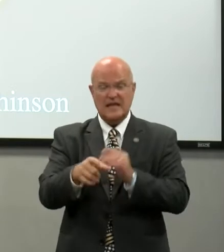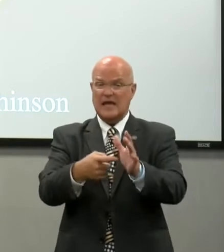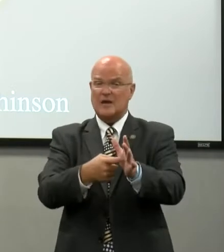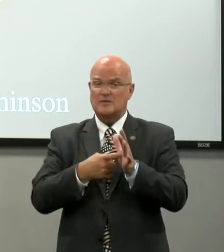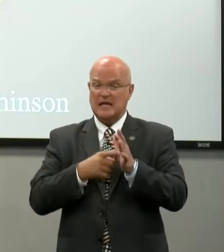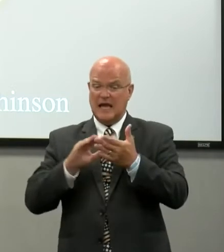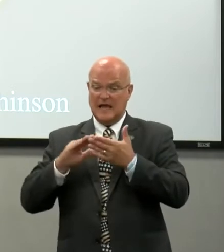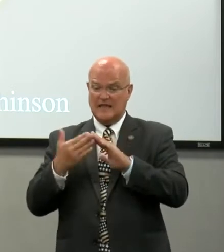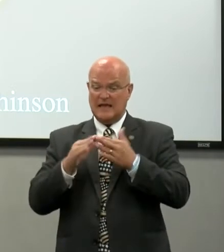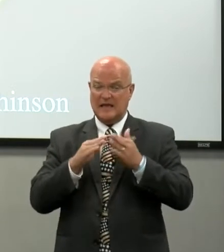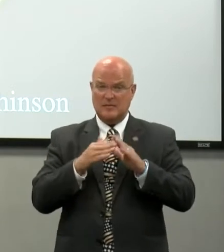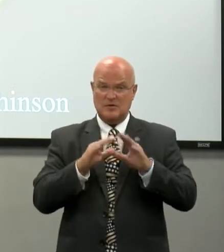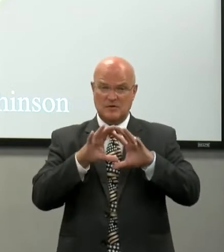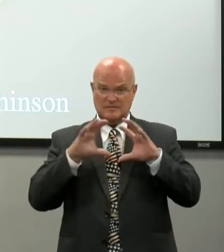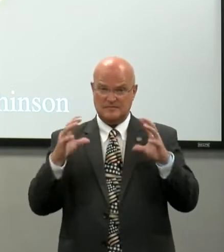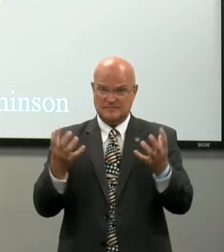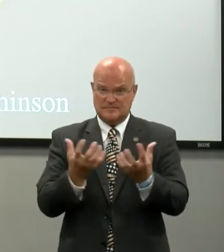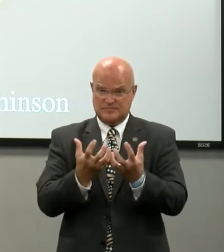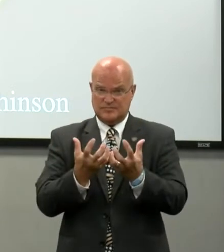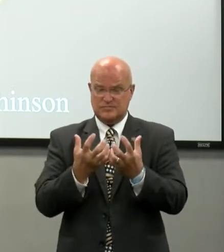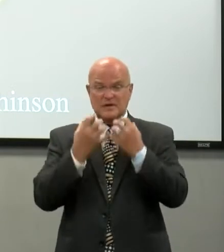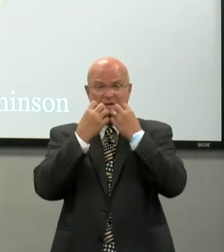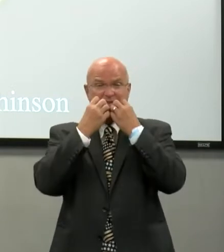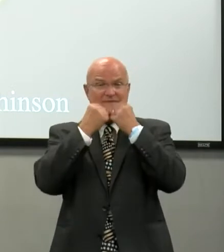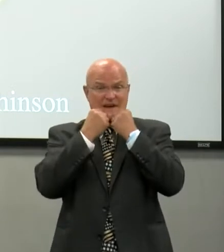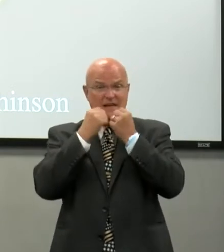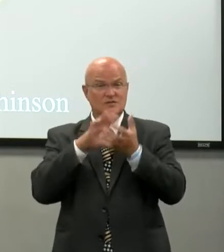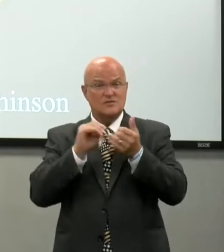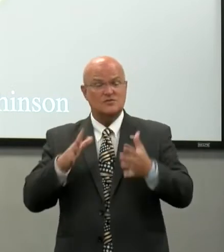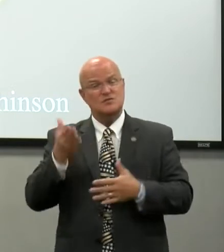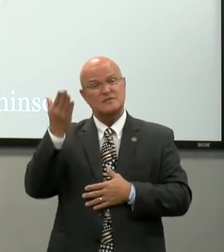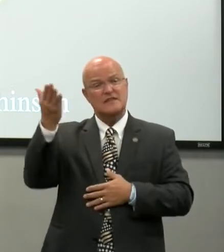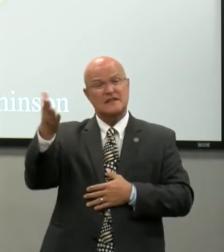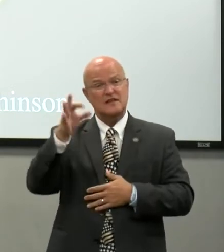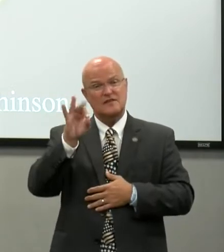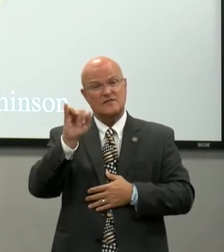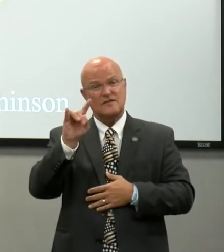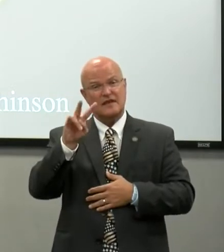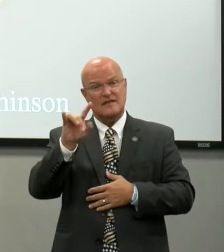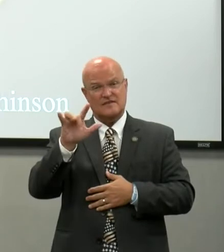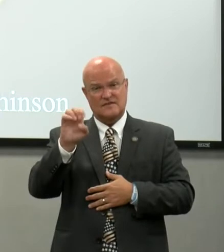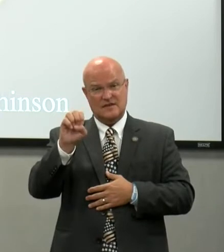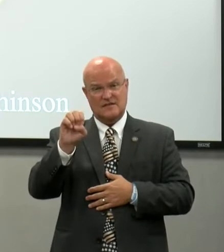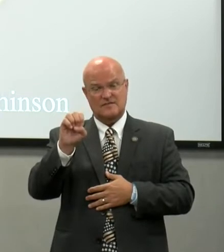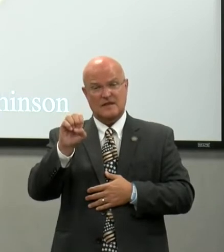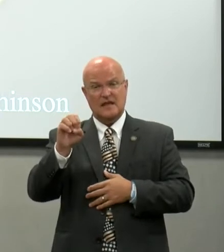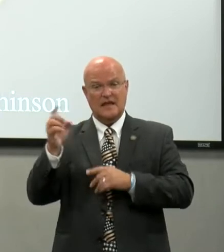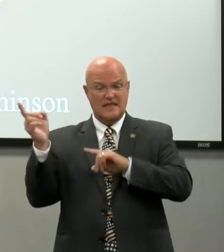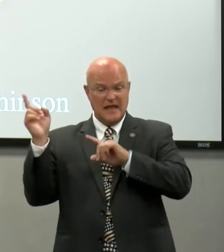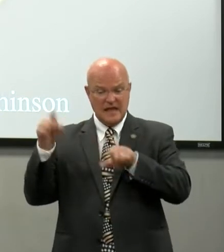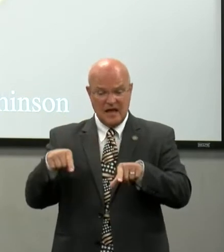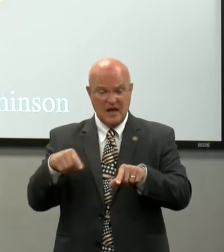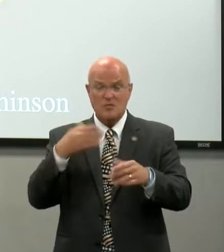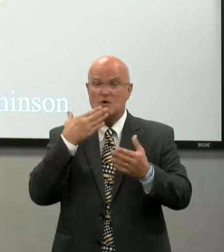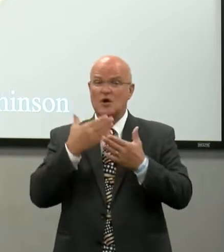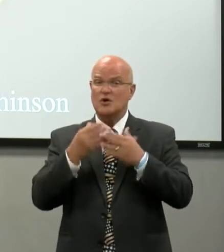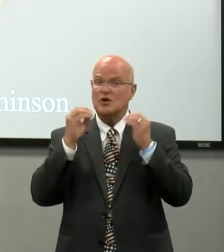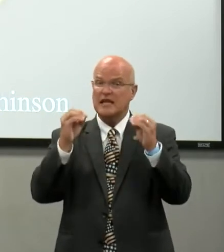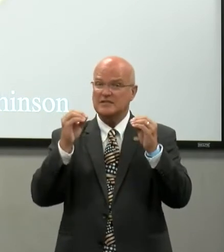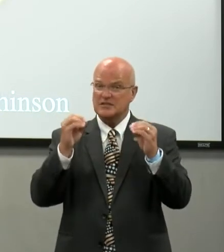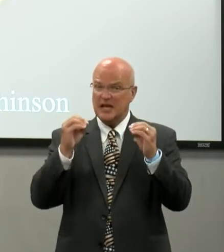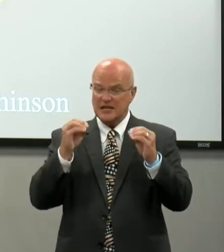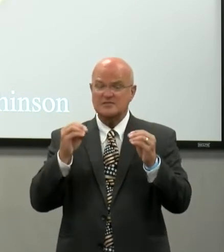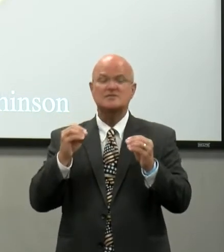take a community effort. We value the students that are there. They come, they get a great education,